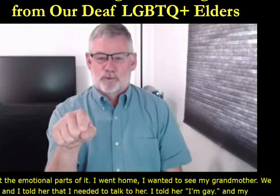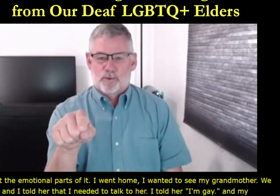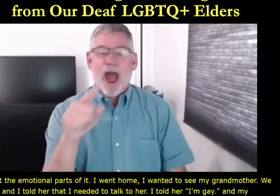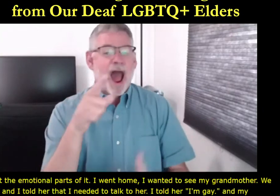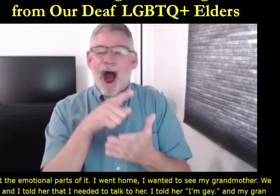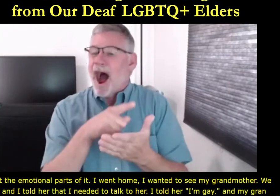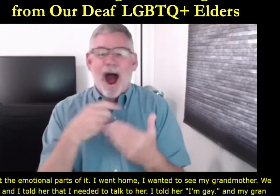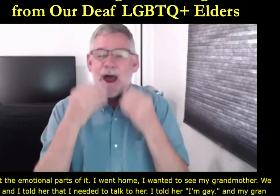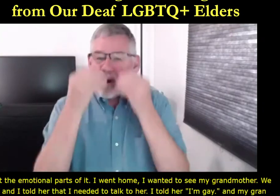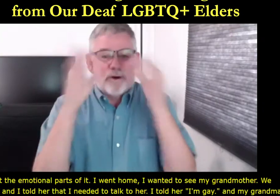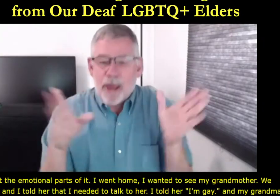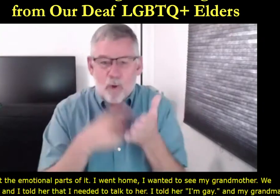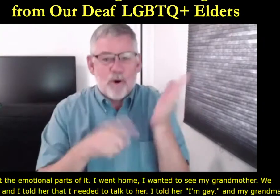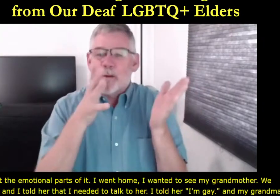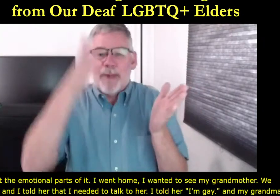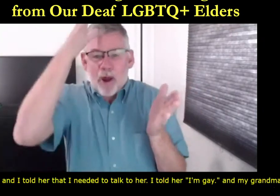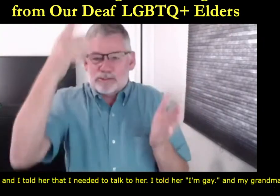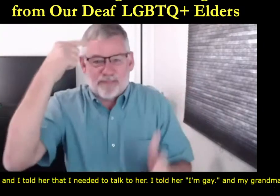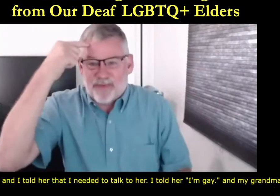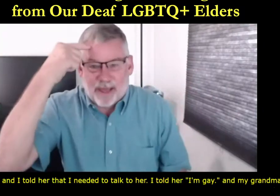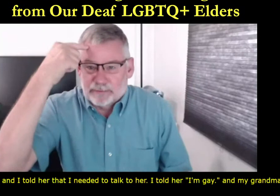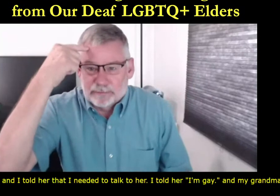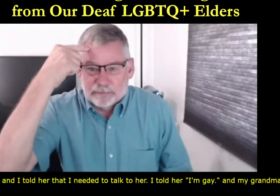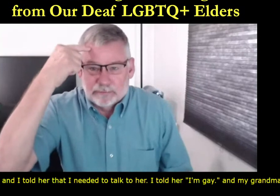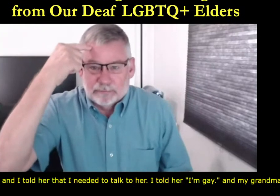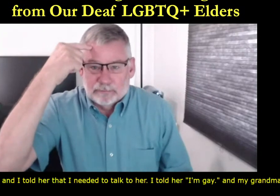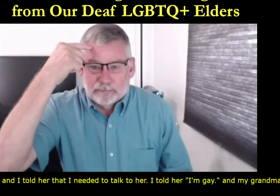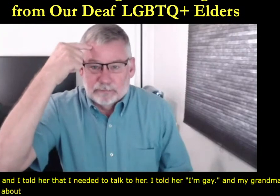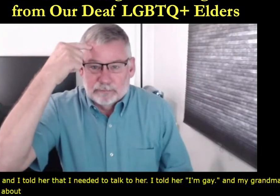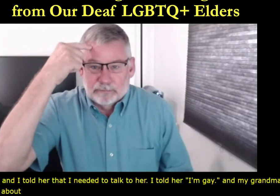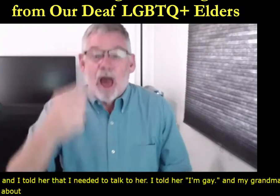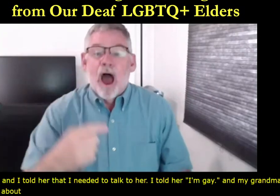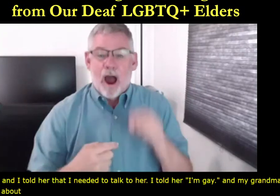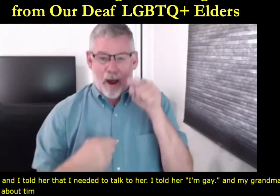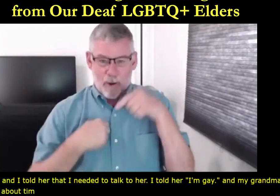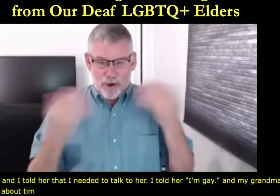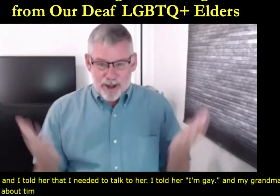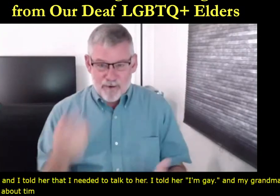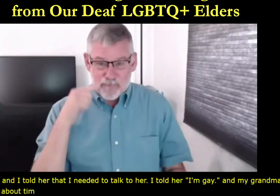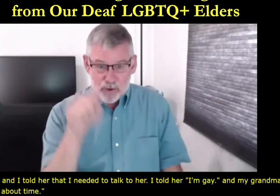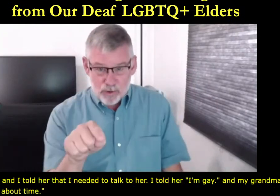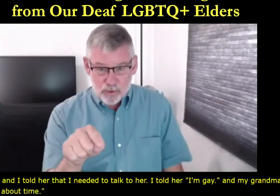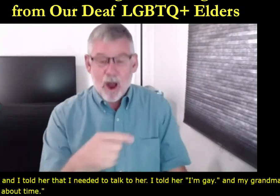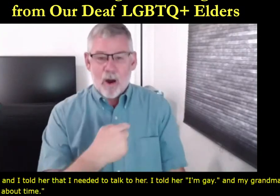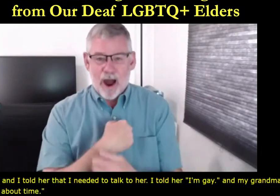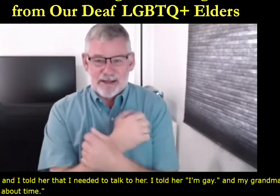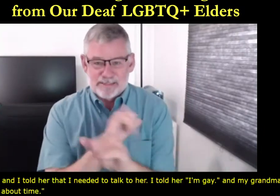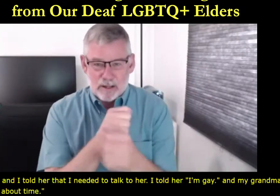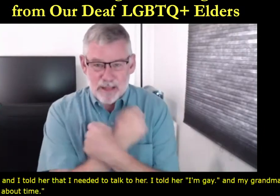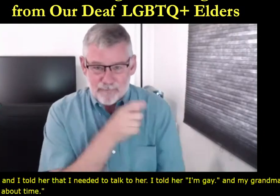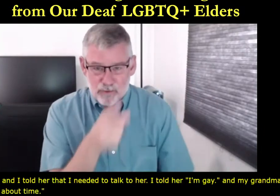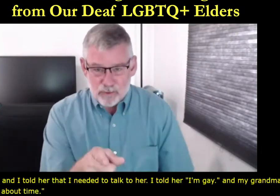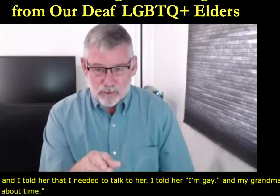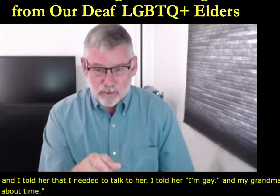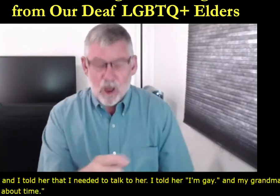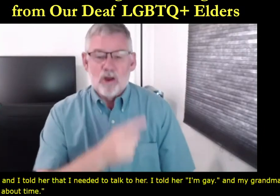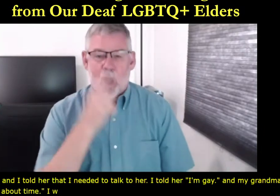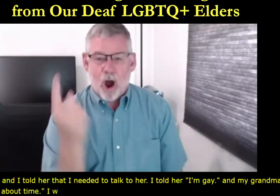and she said i'm here for you i don't care what your parents think i'm here for you i still